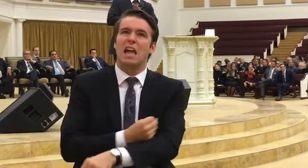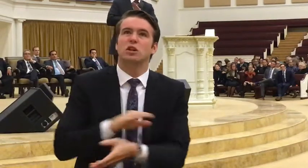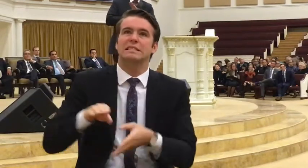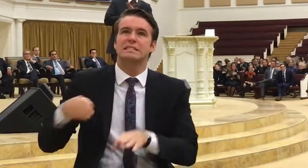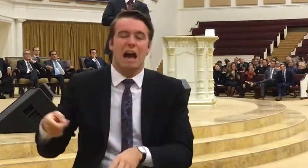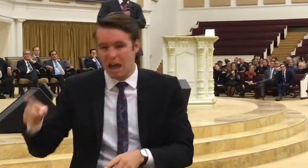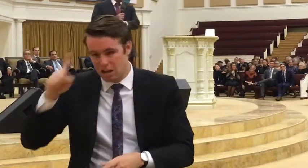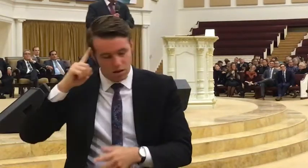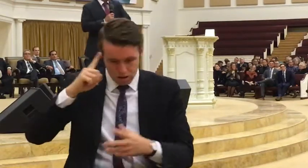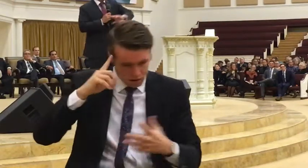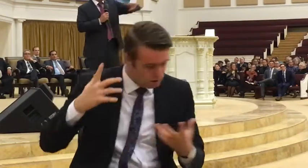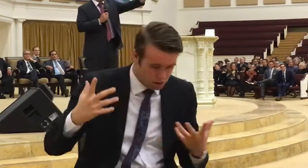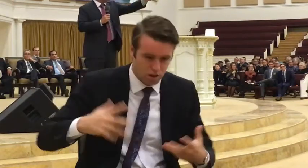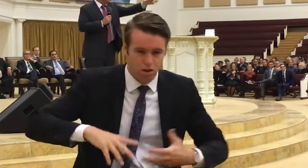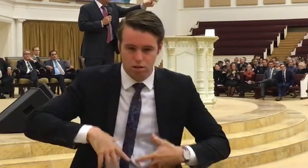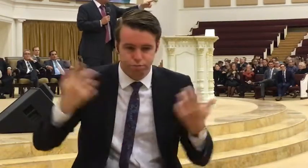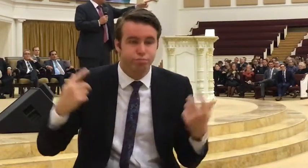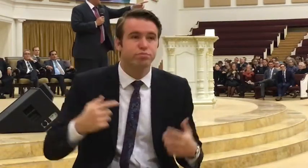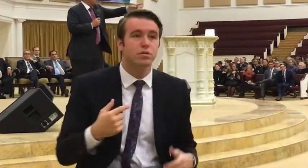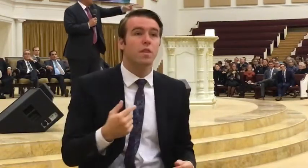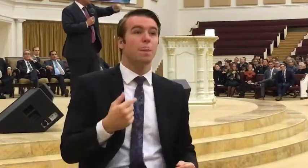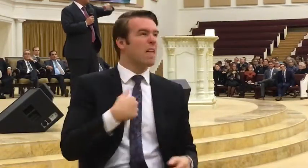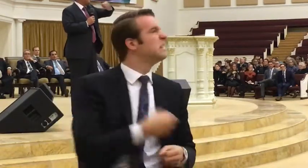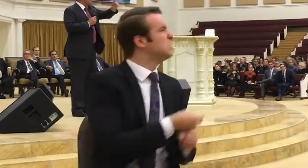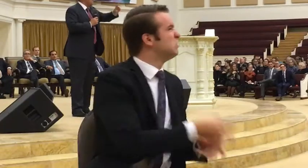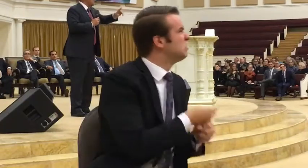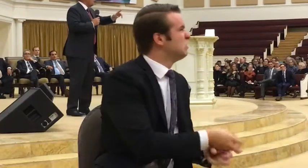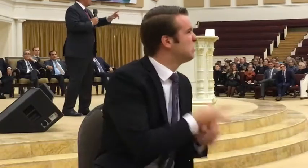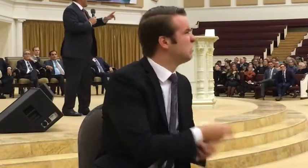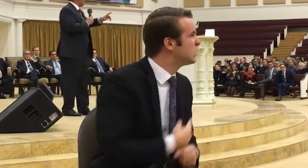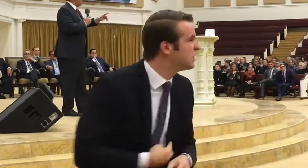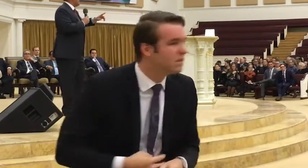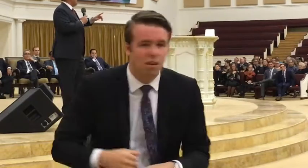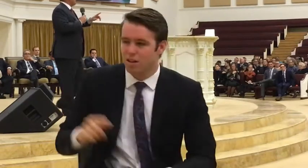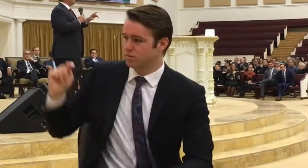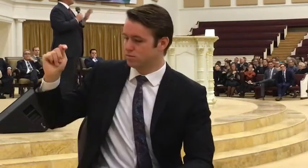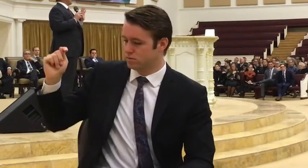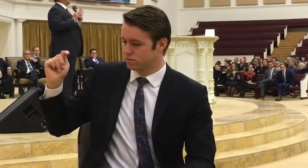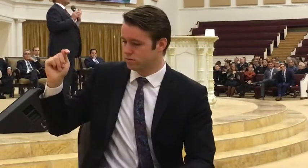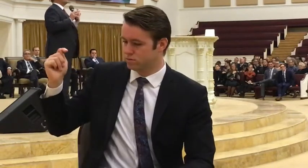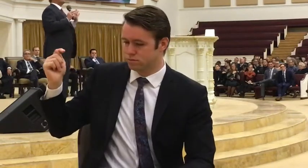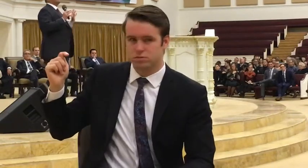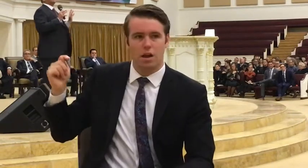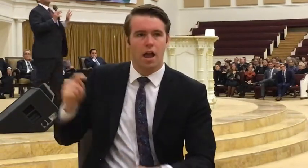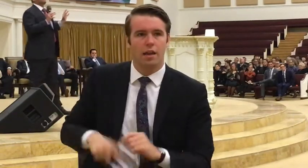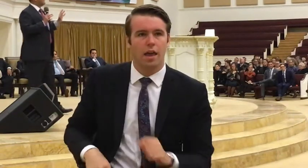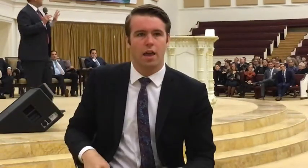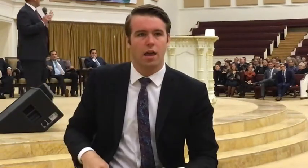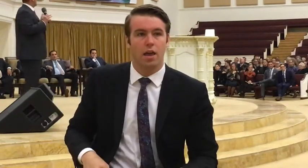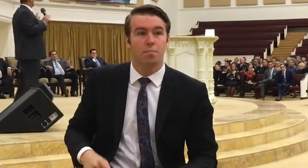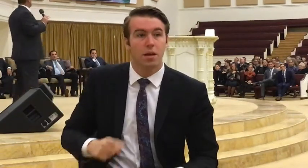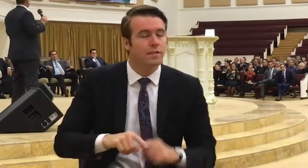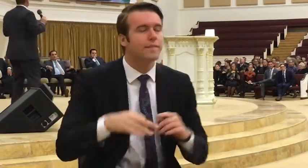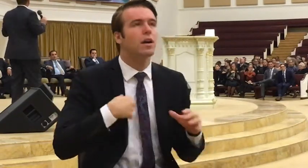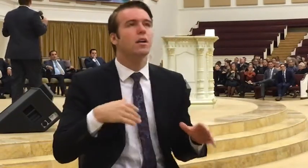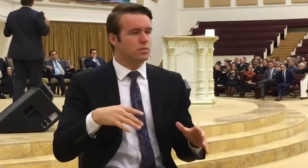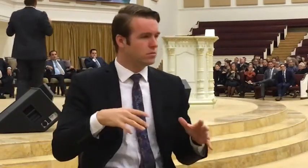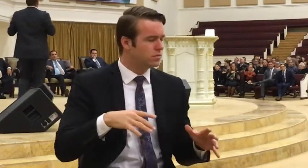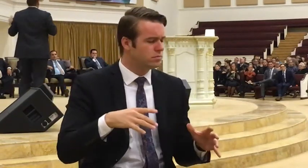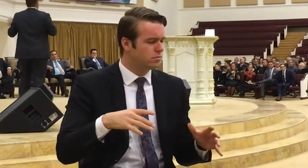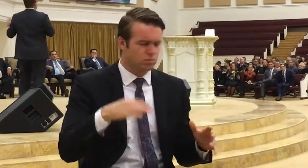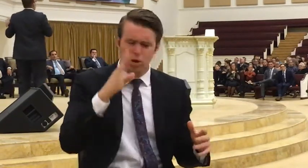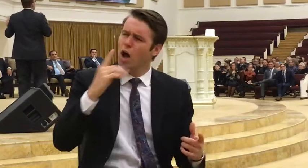they're about distraught, and you've been up chewing out the counter, nobody's even, well, what would happen if you said, God, what are you doing right now?